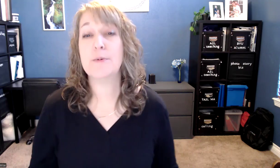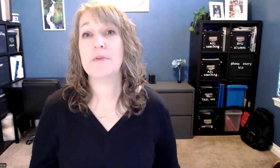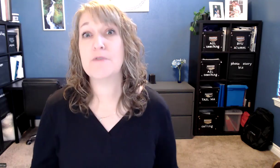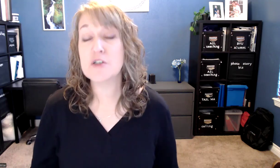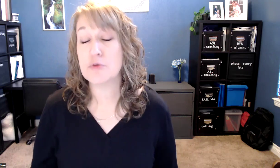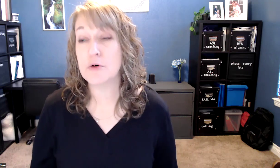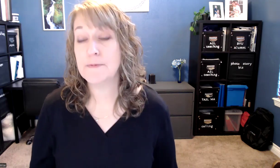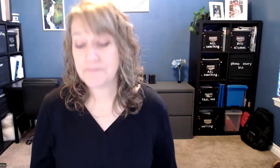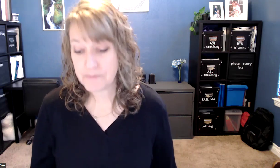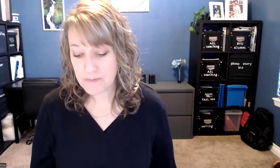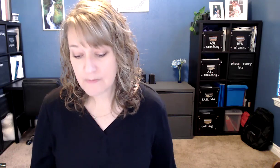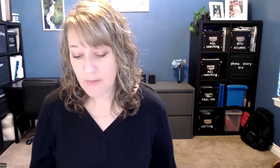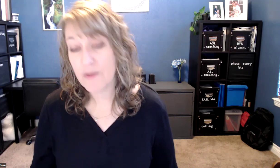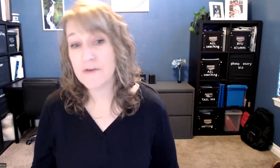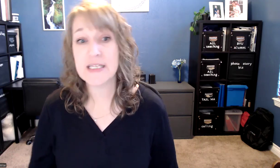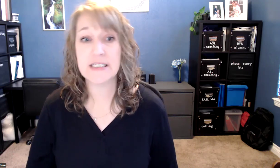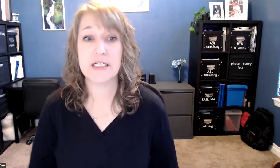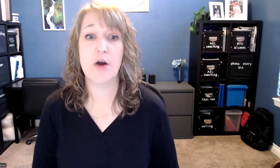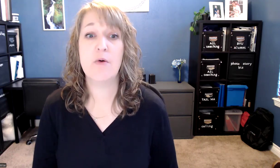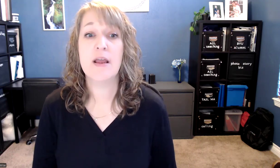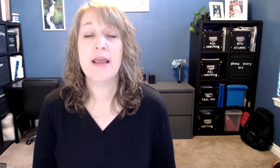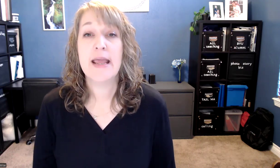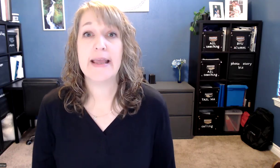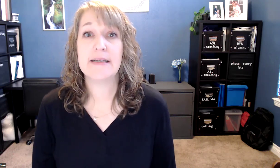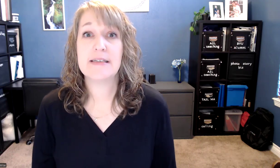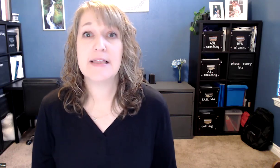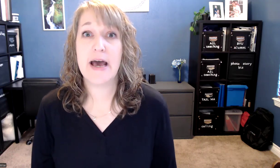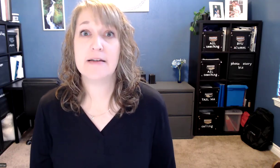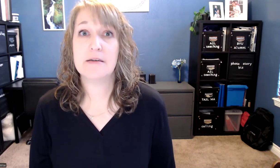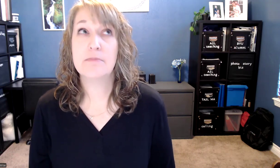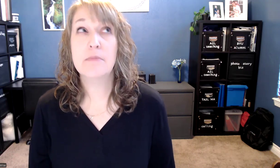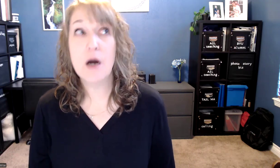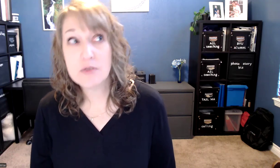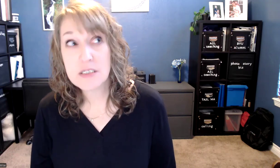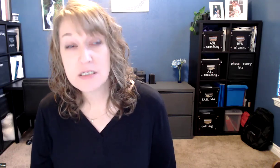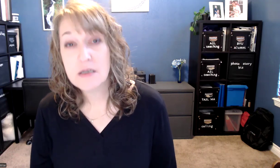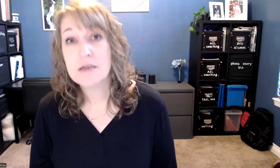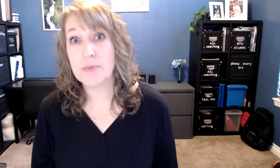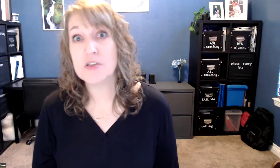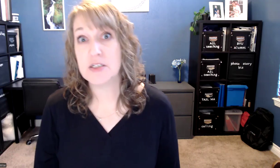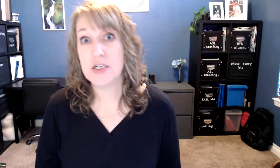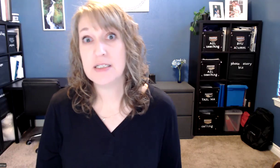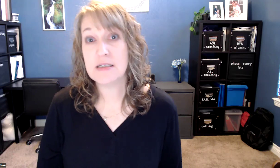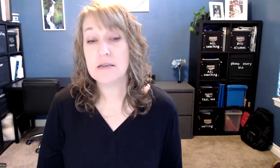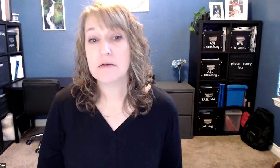So the first rule, or the first thing to know, is that most double digits,